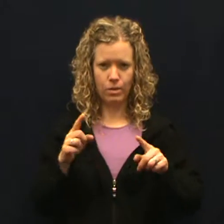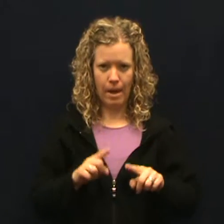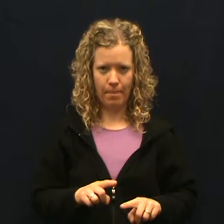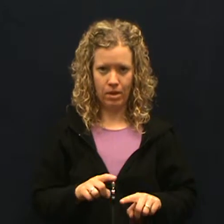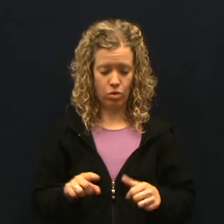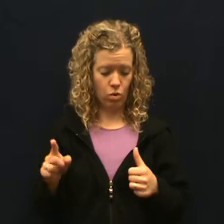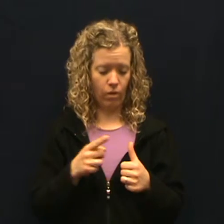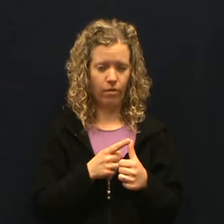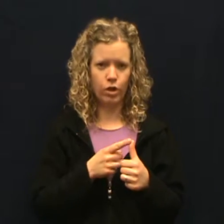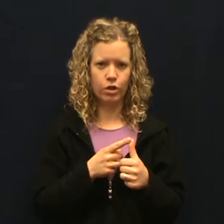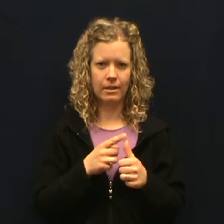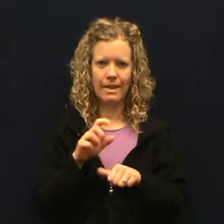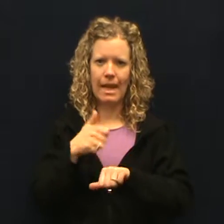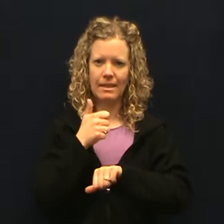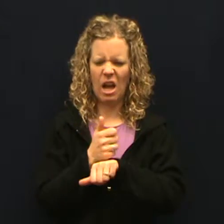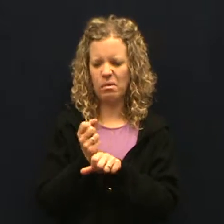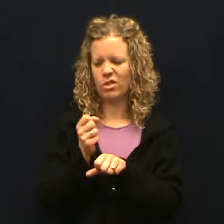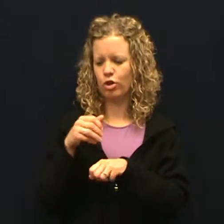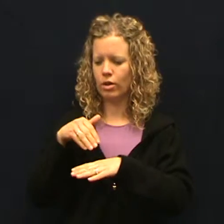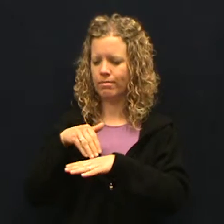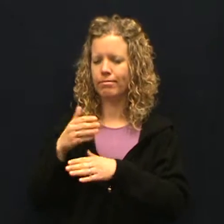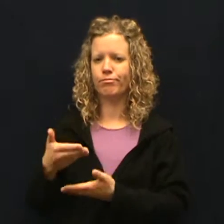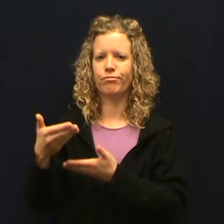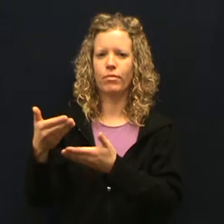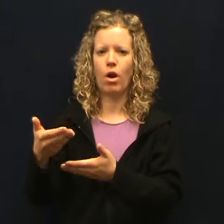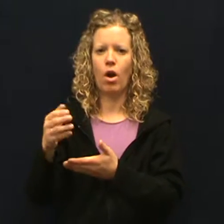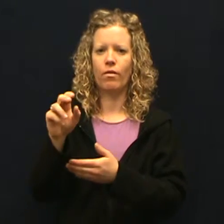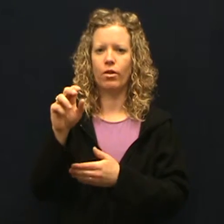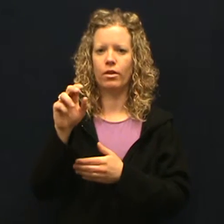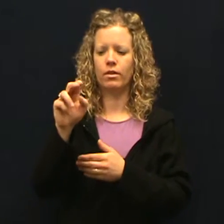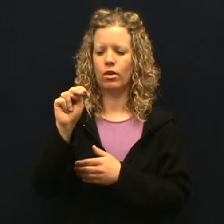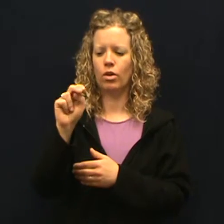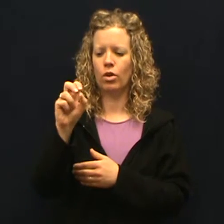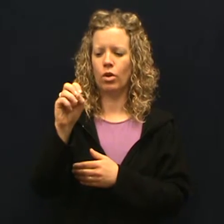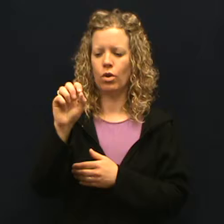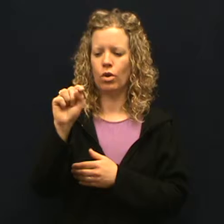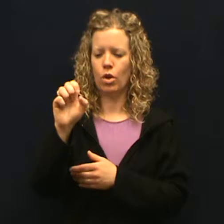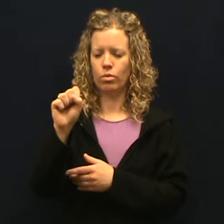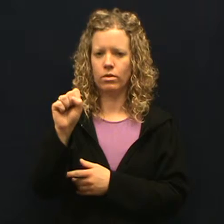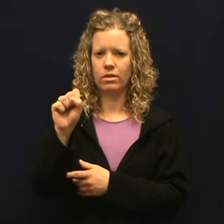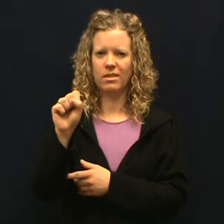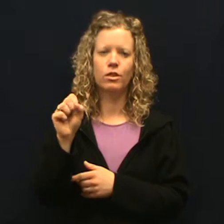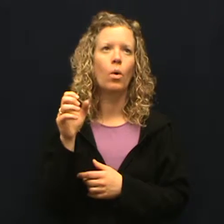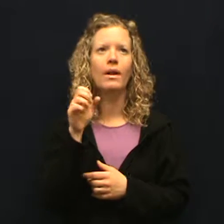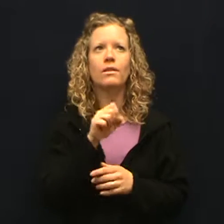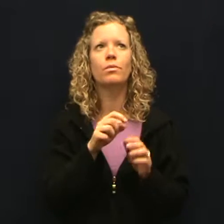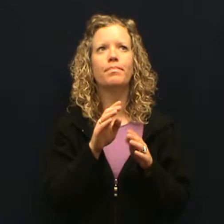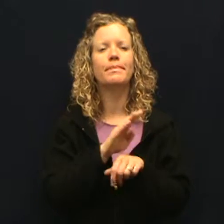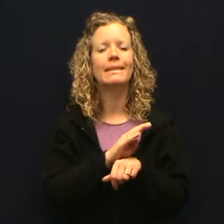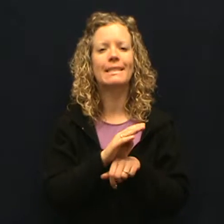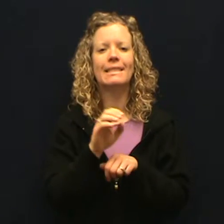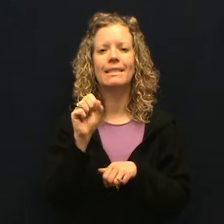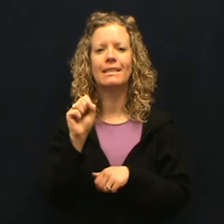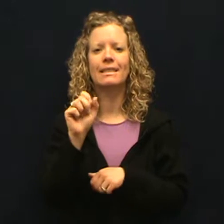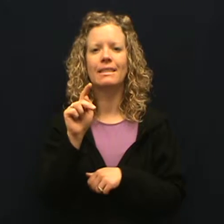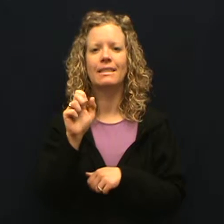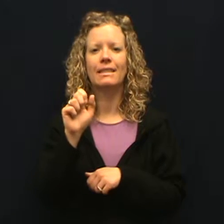a note receivable. So assume that Skechers lent $100,000 to a